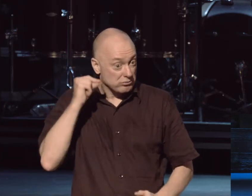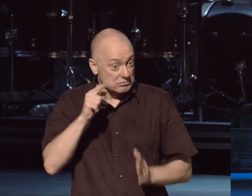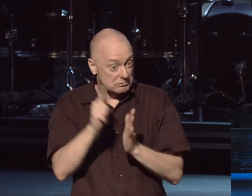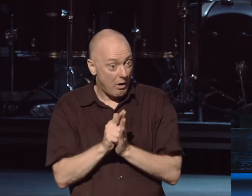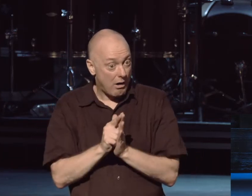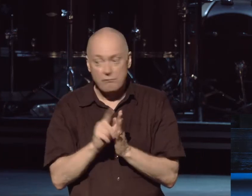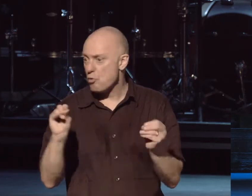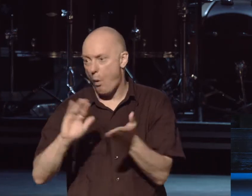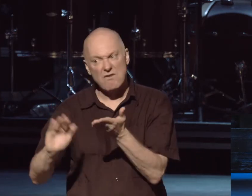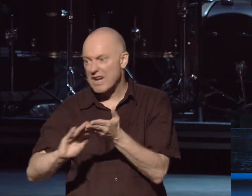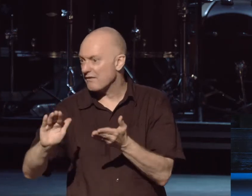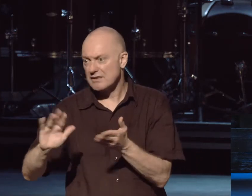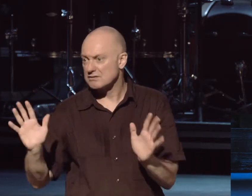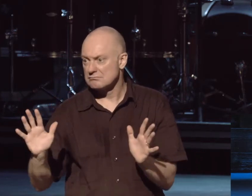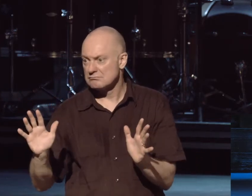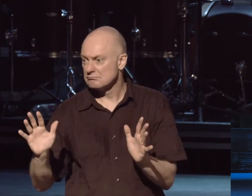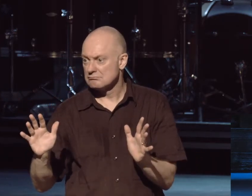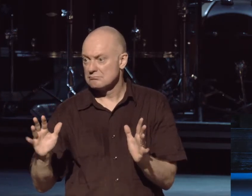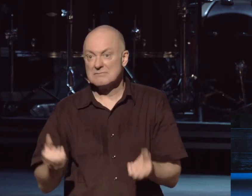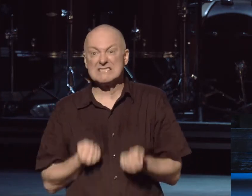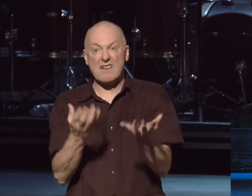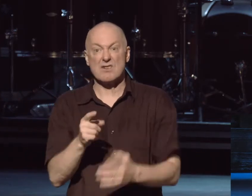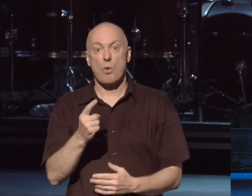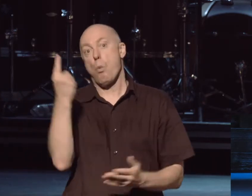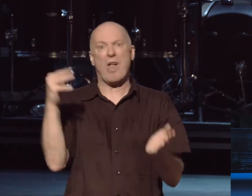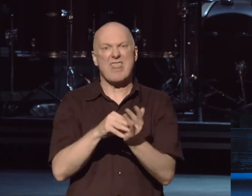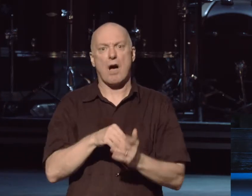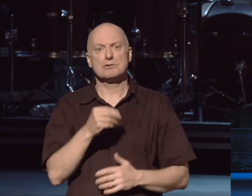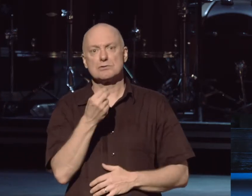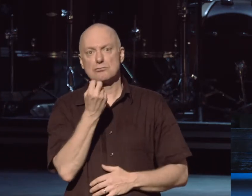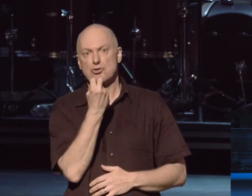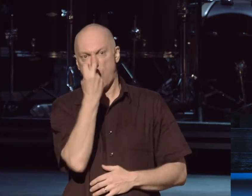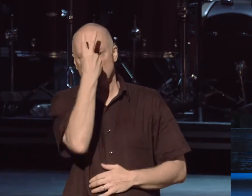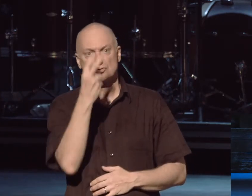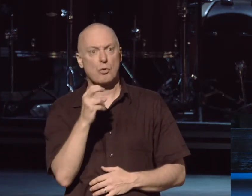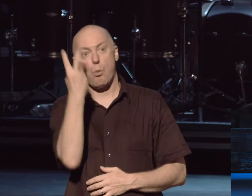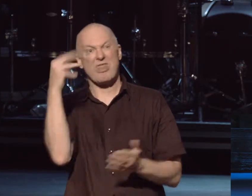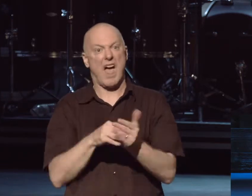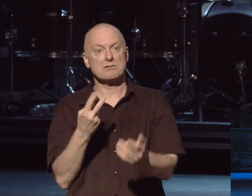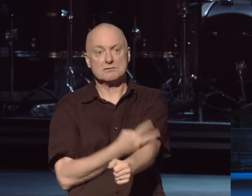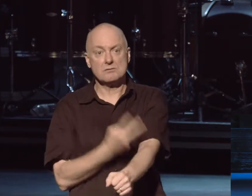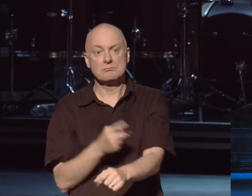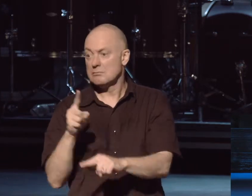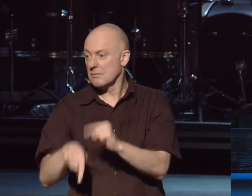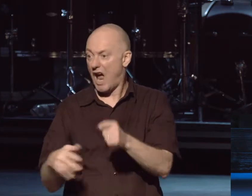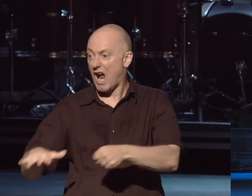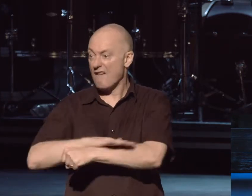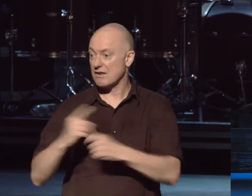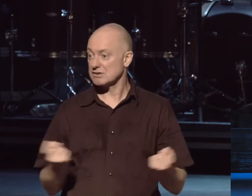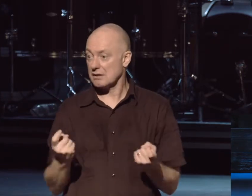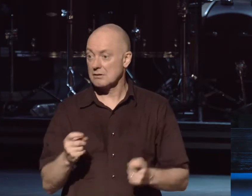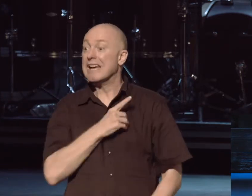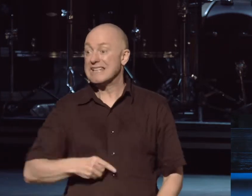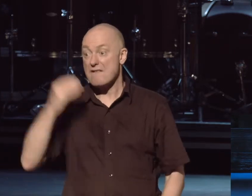no forgiveness for these. The sacrifice of 1,000 goats or 1,000 sheep could not atone for such sin. David knows this to be true,